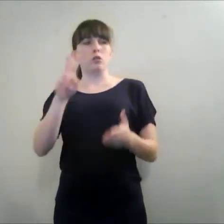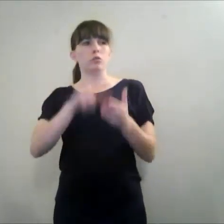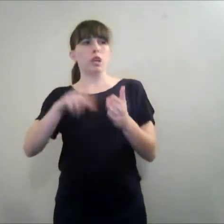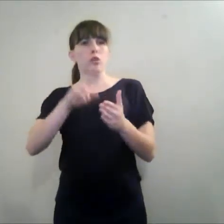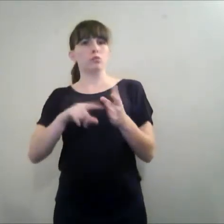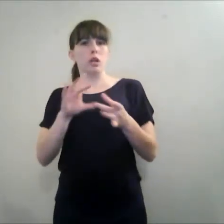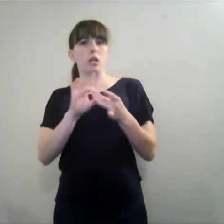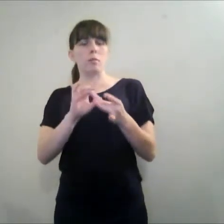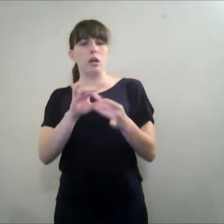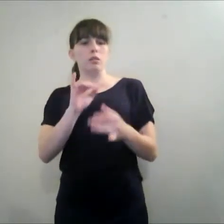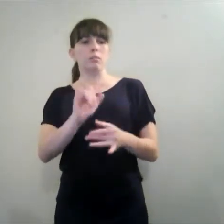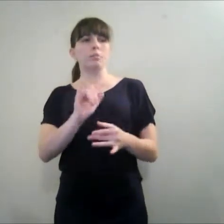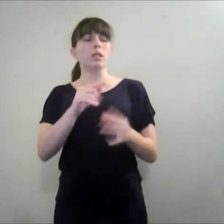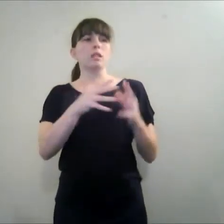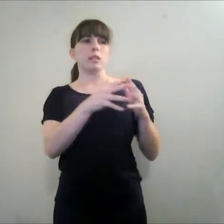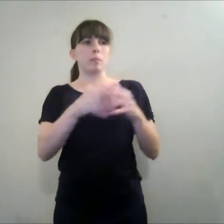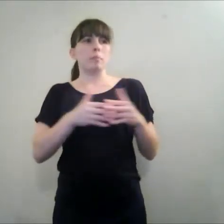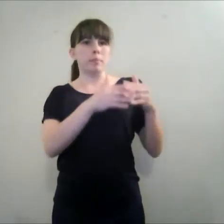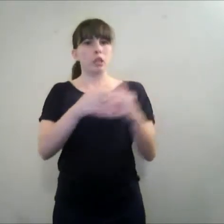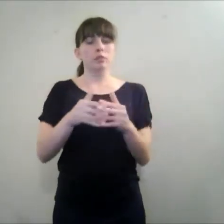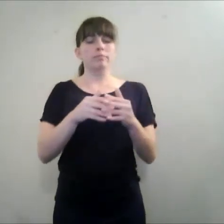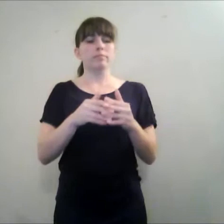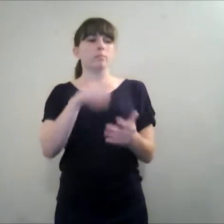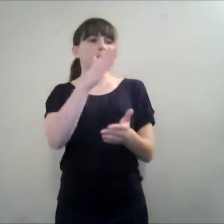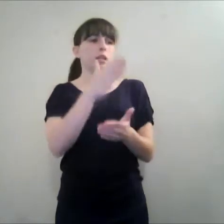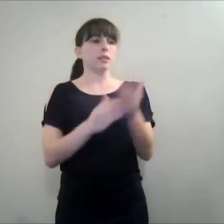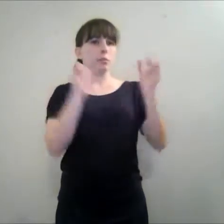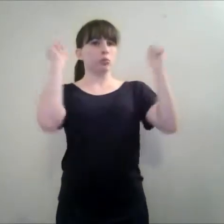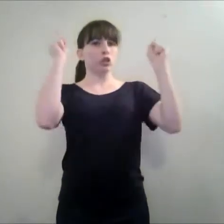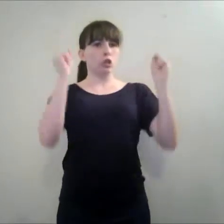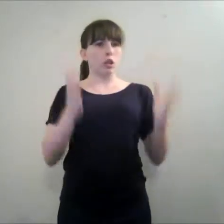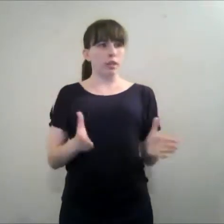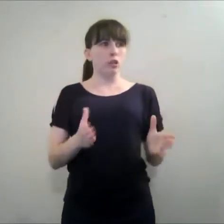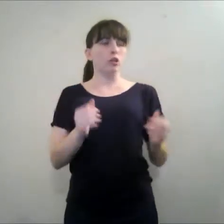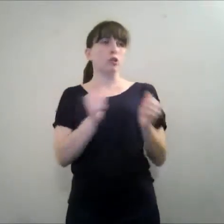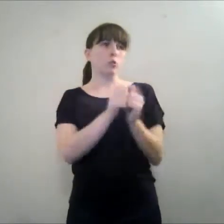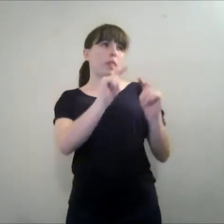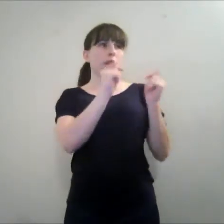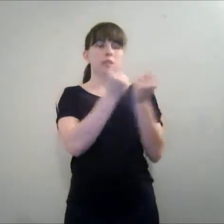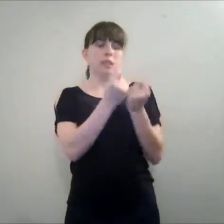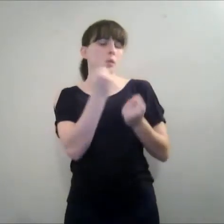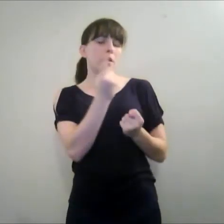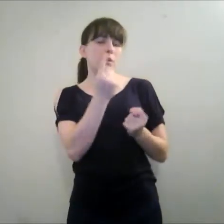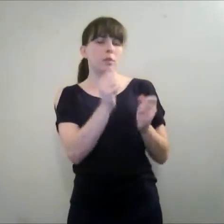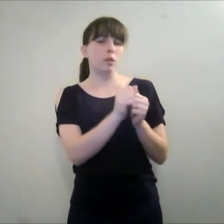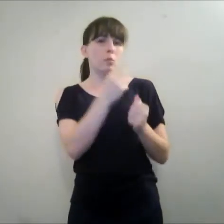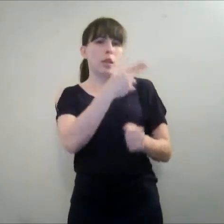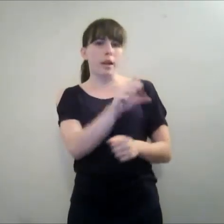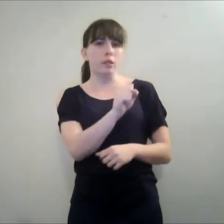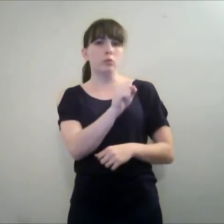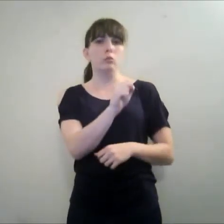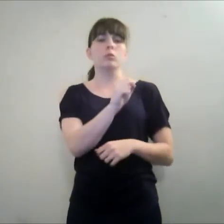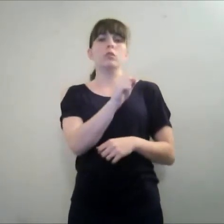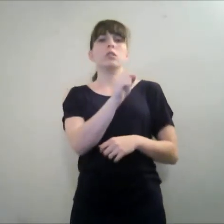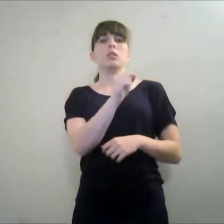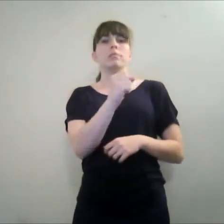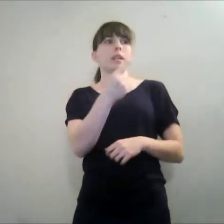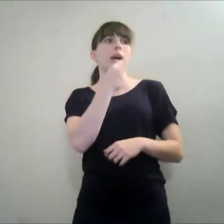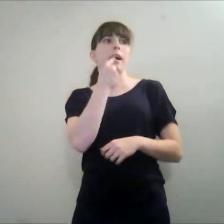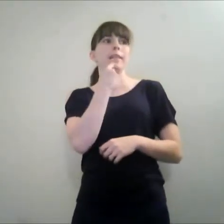the US. There were some cheerleaders in a team at a high school in the US, and they said mean things about their cheerleading coach,